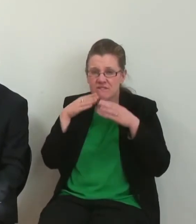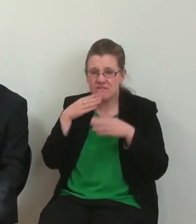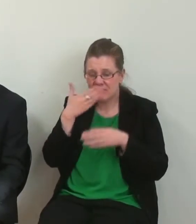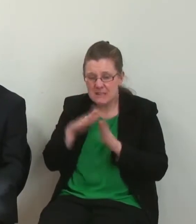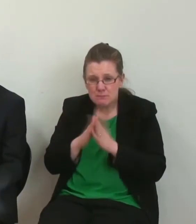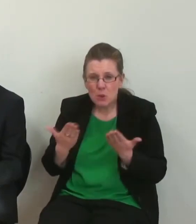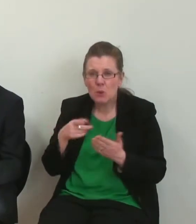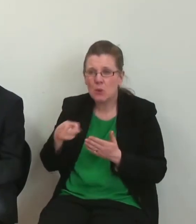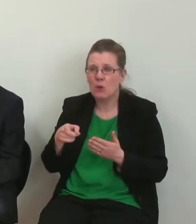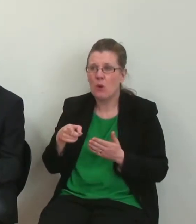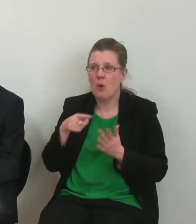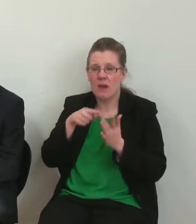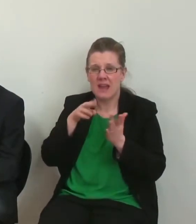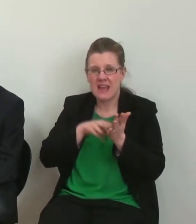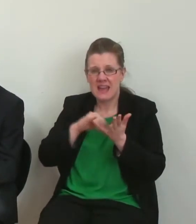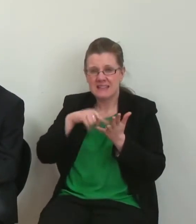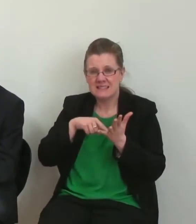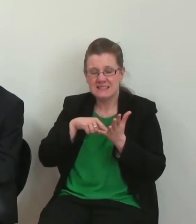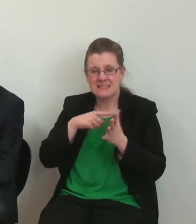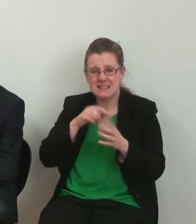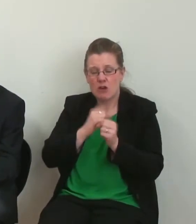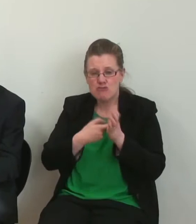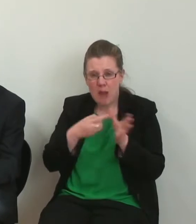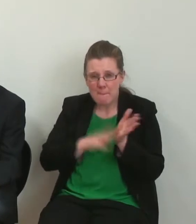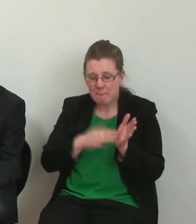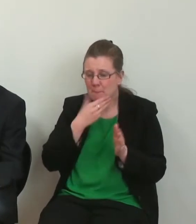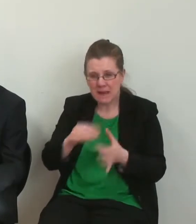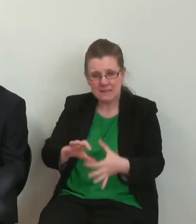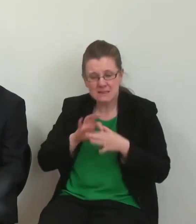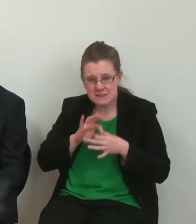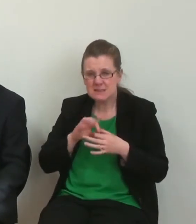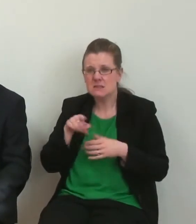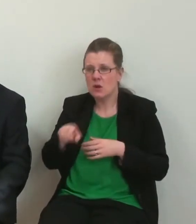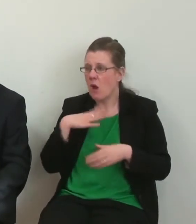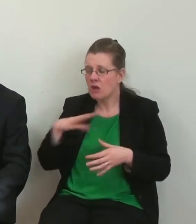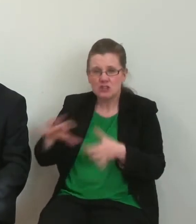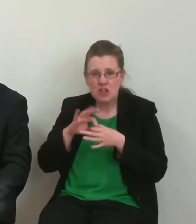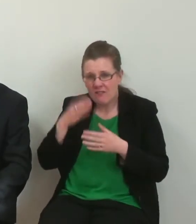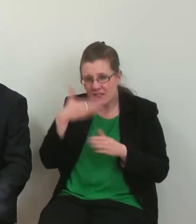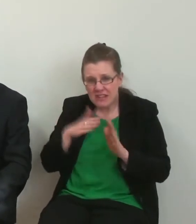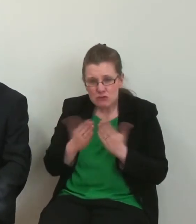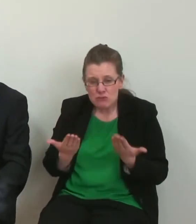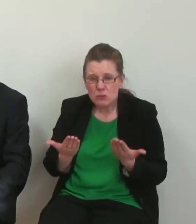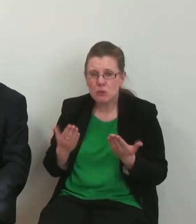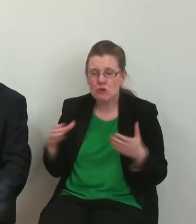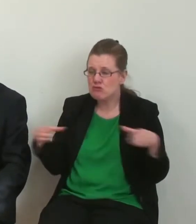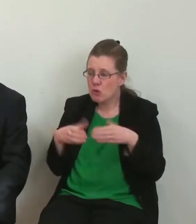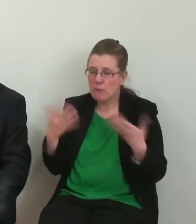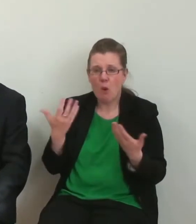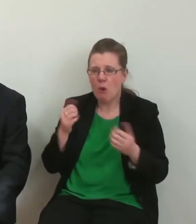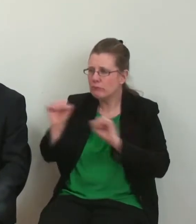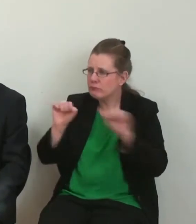as well. And just keep joining in. If you want to join the Facebook groups or know any more about these individual